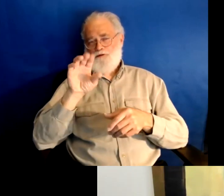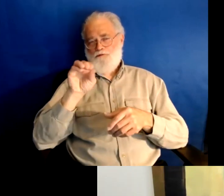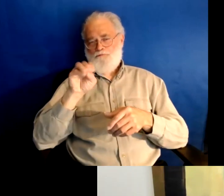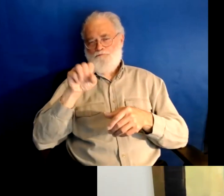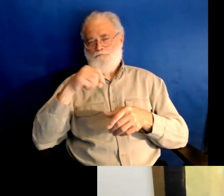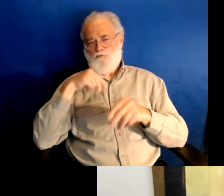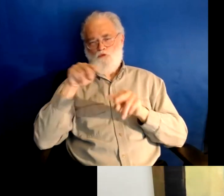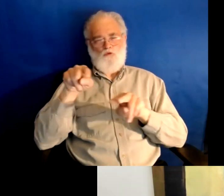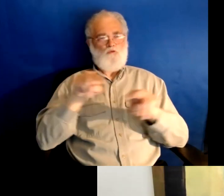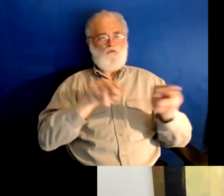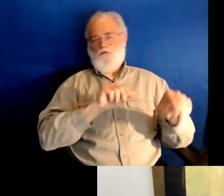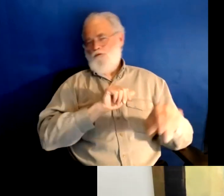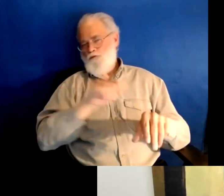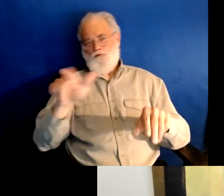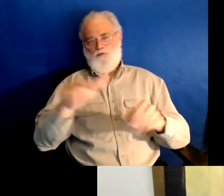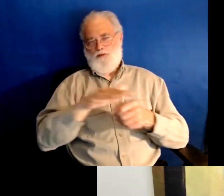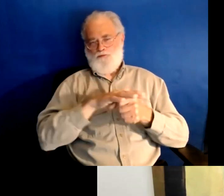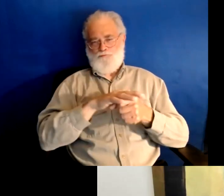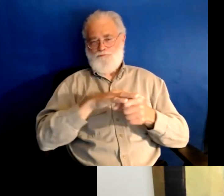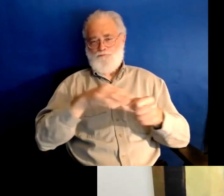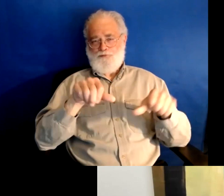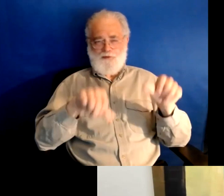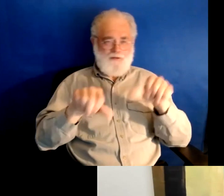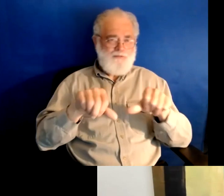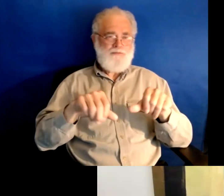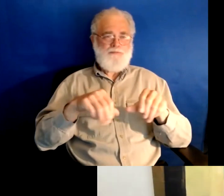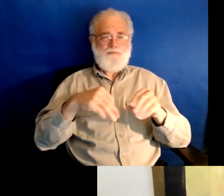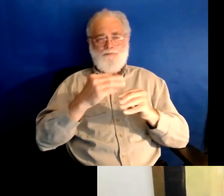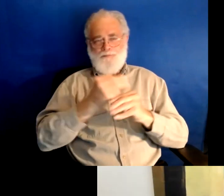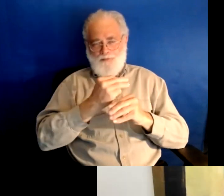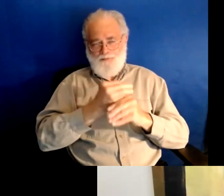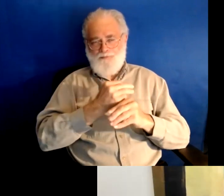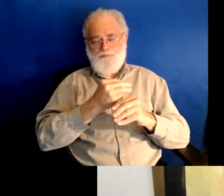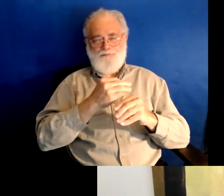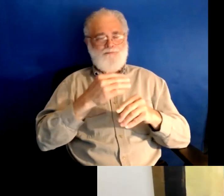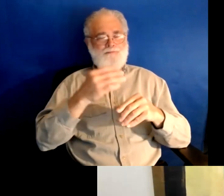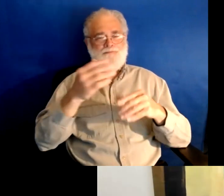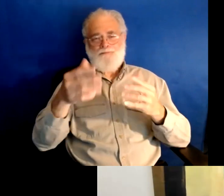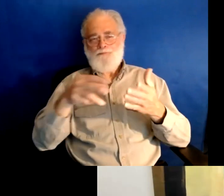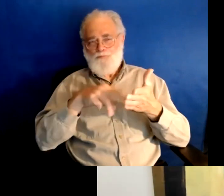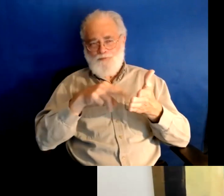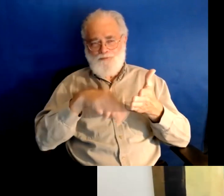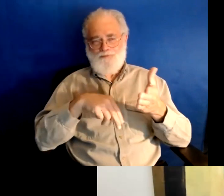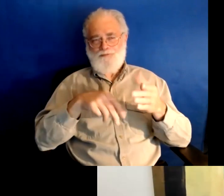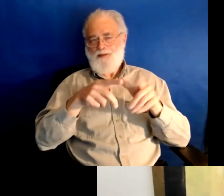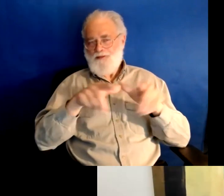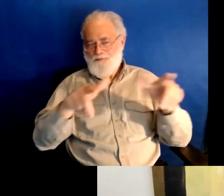As the outcome specialist, I'm looking at all areas, science,